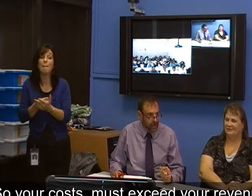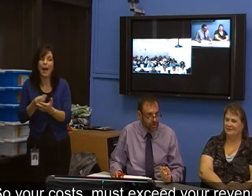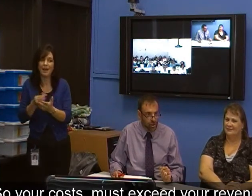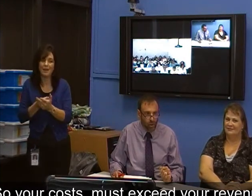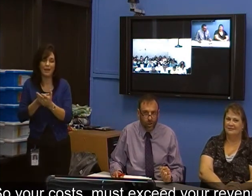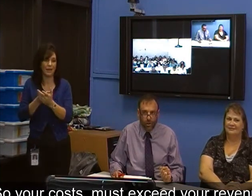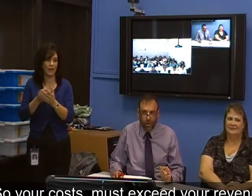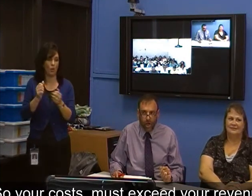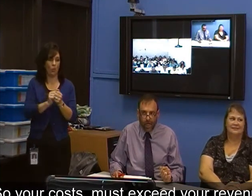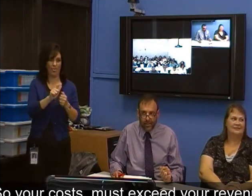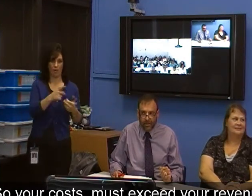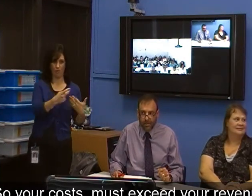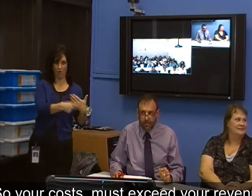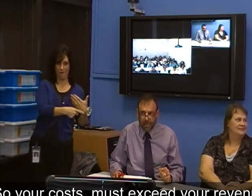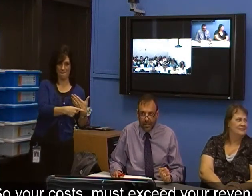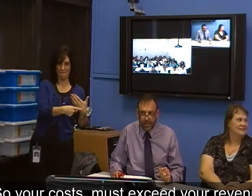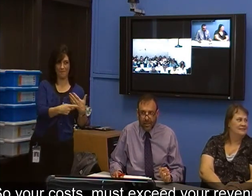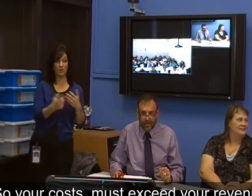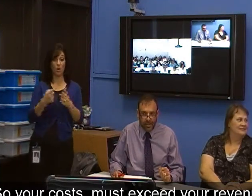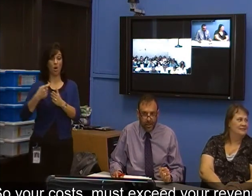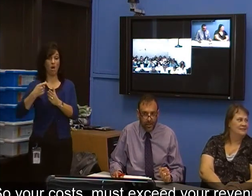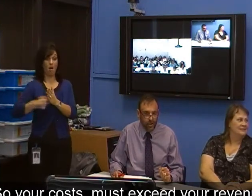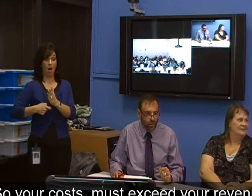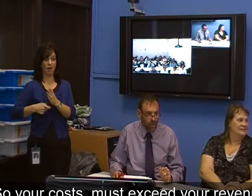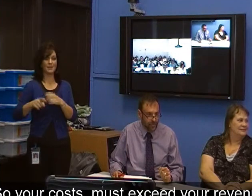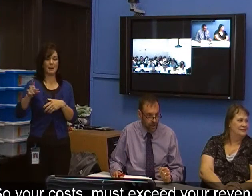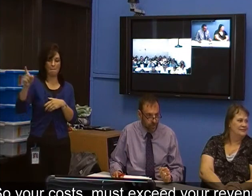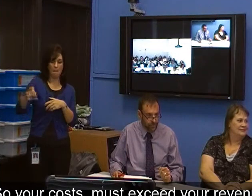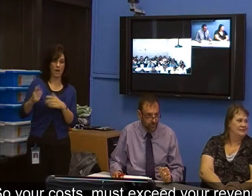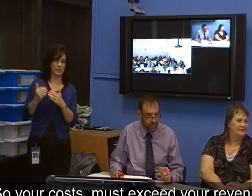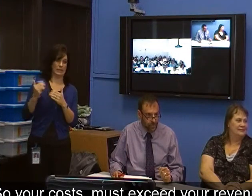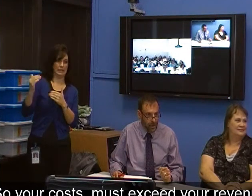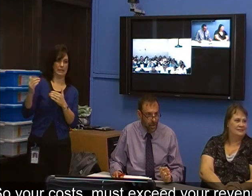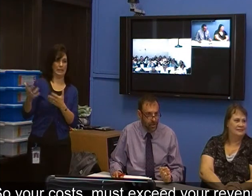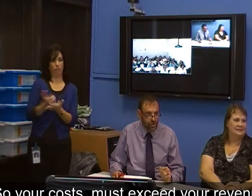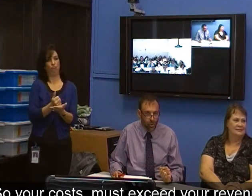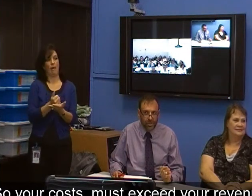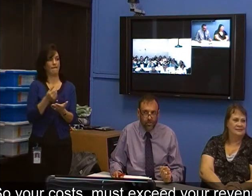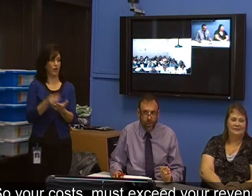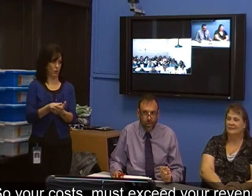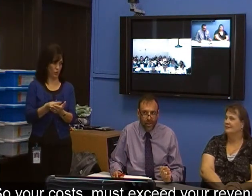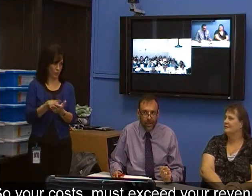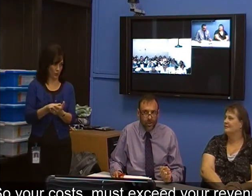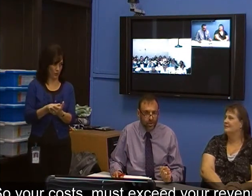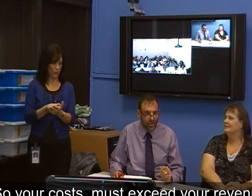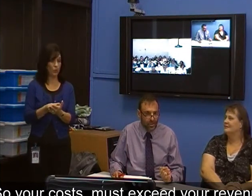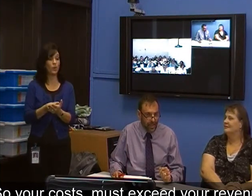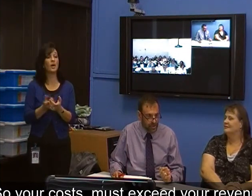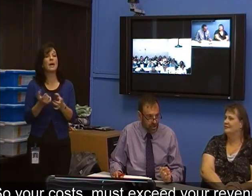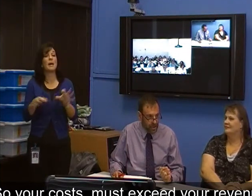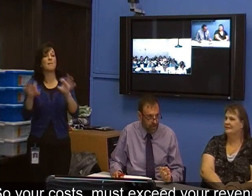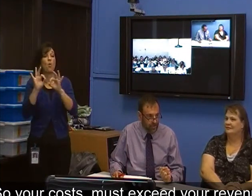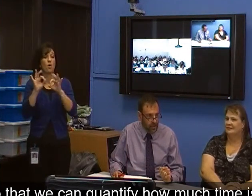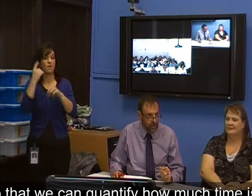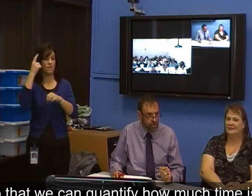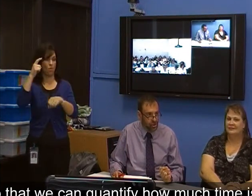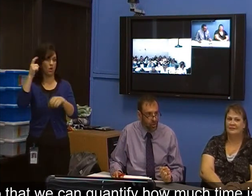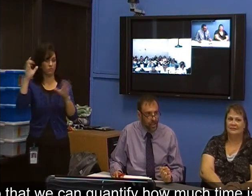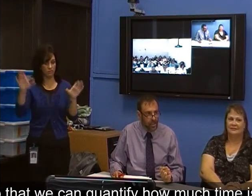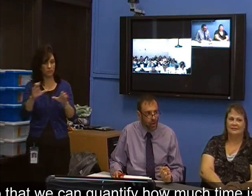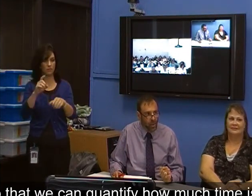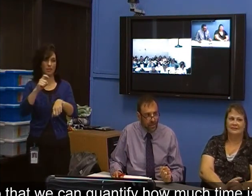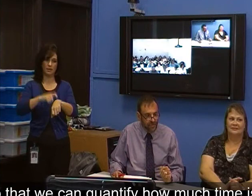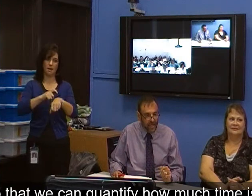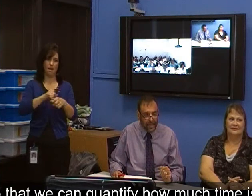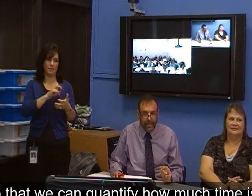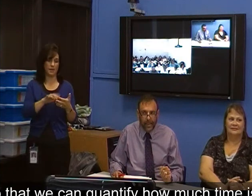program. So your cost must exceed your revenue. So it's important that we do the Timestudy so